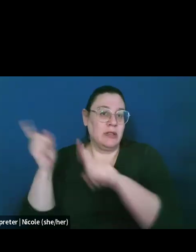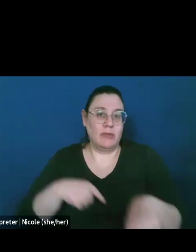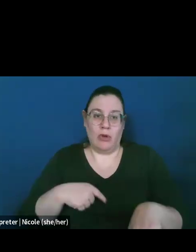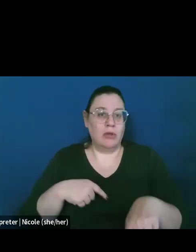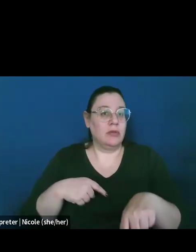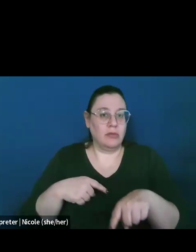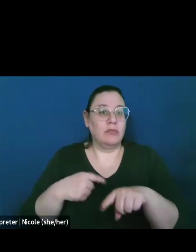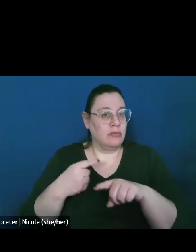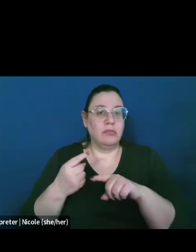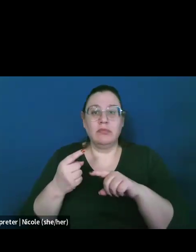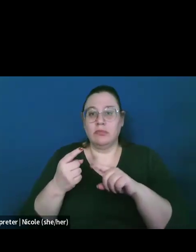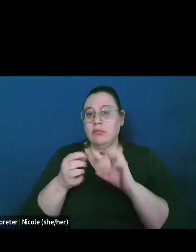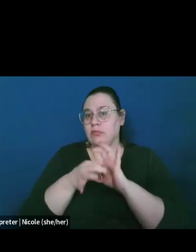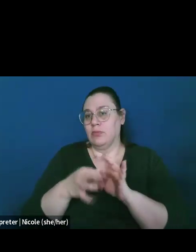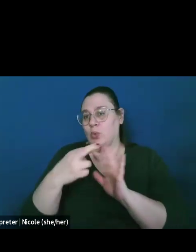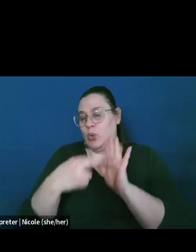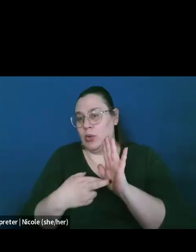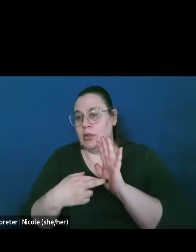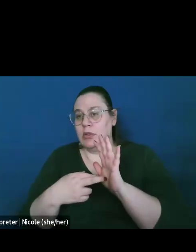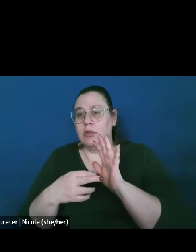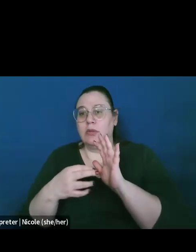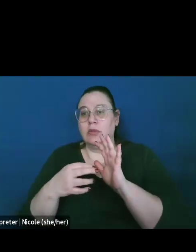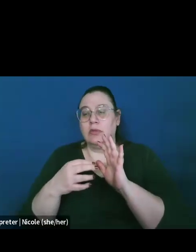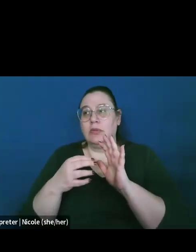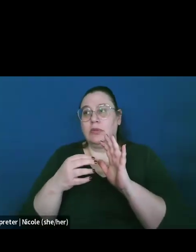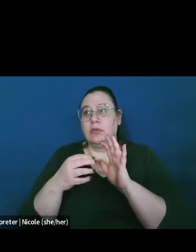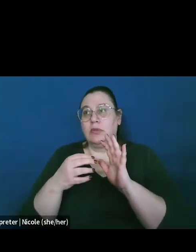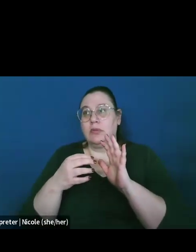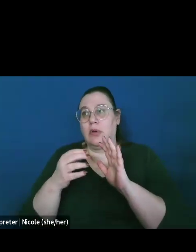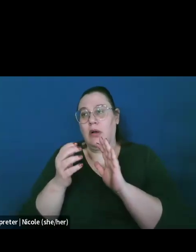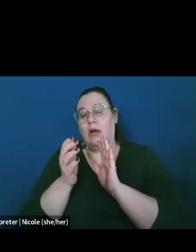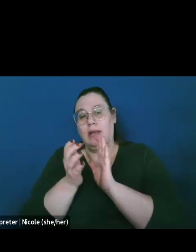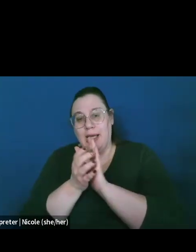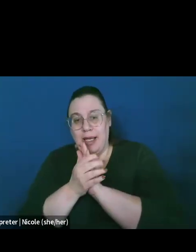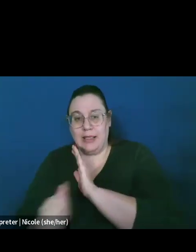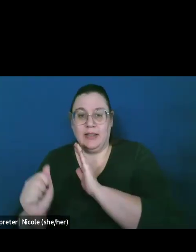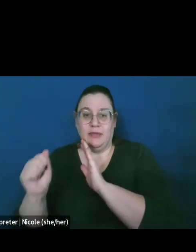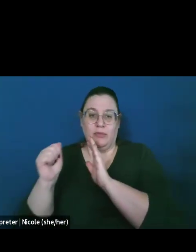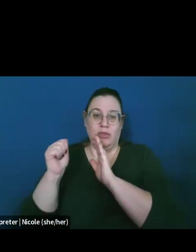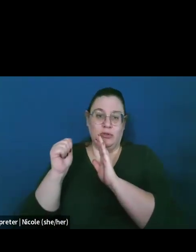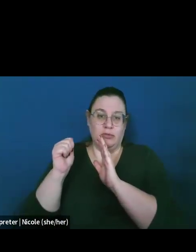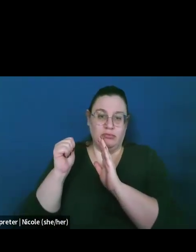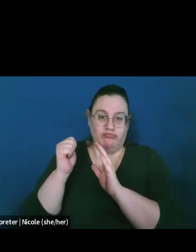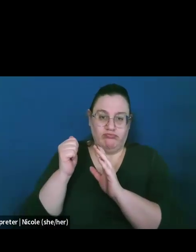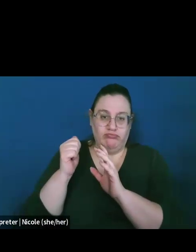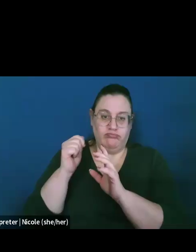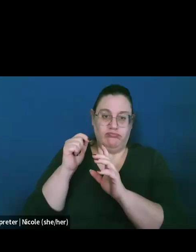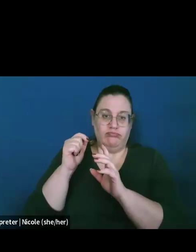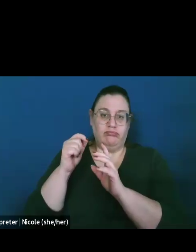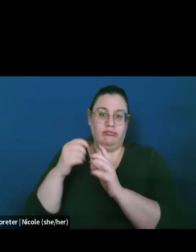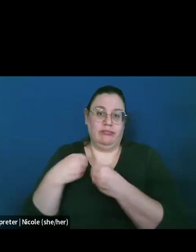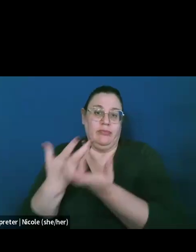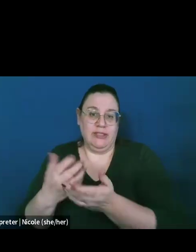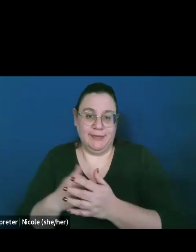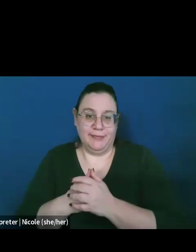for example, on rules around expert witnessing. So next slide, please.